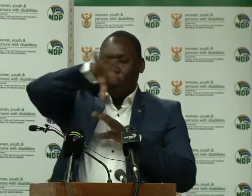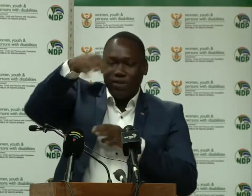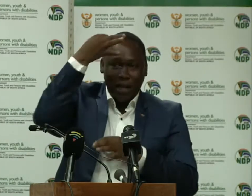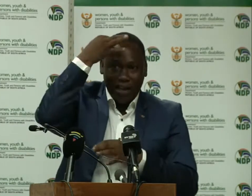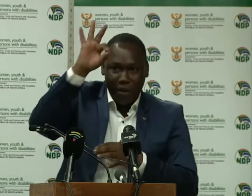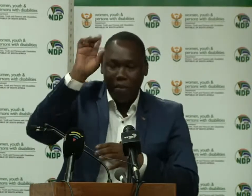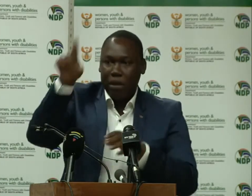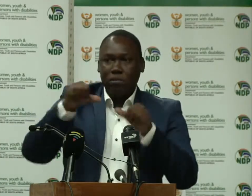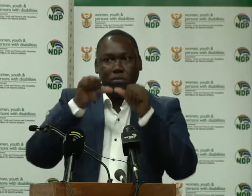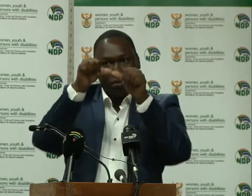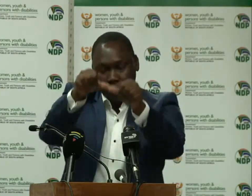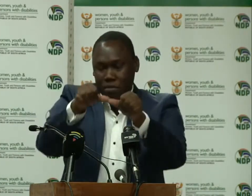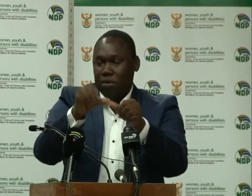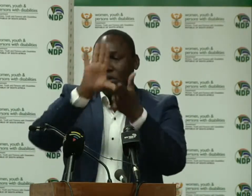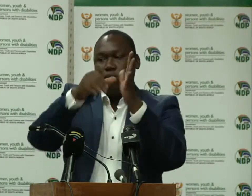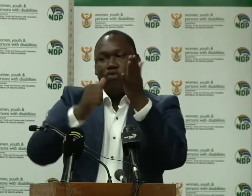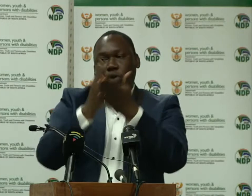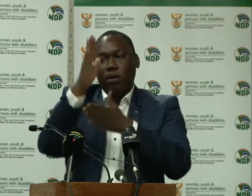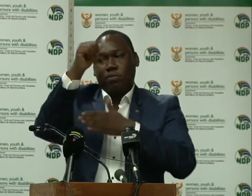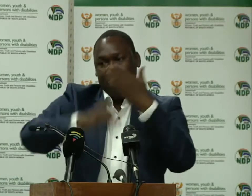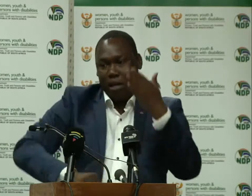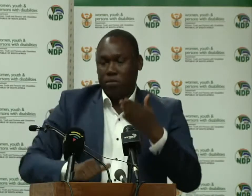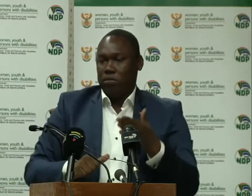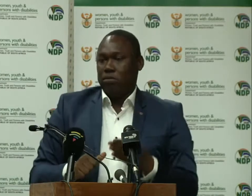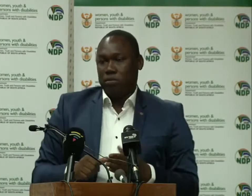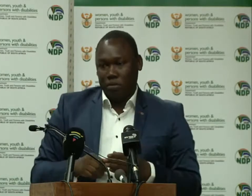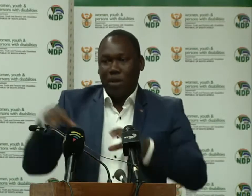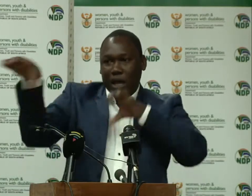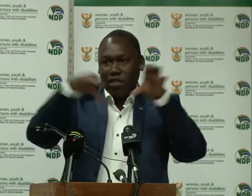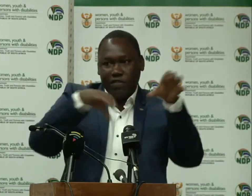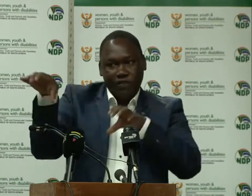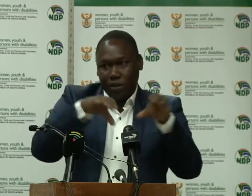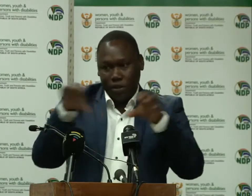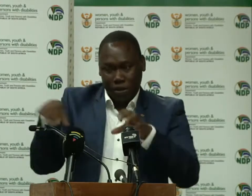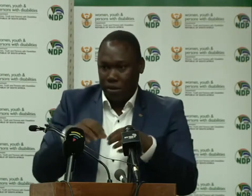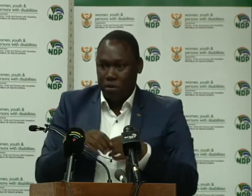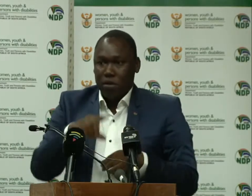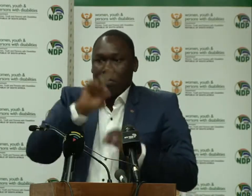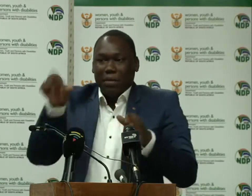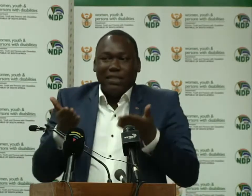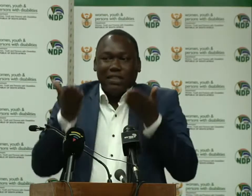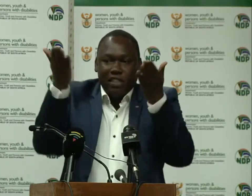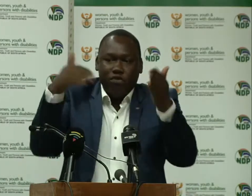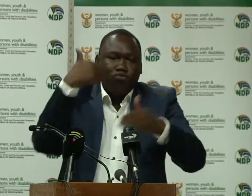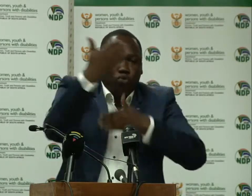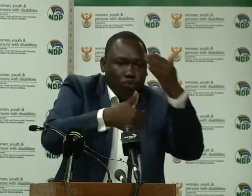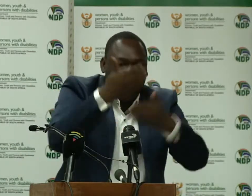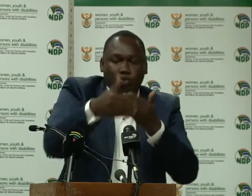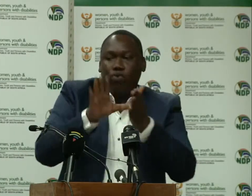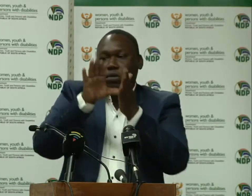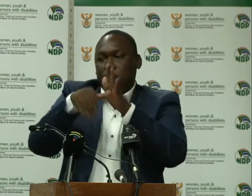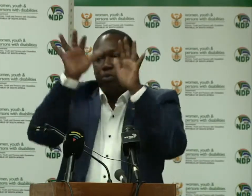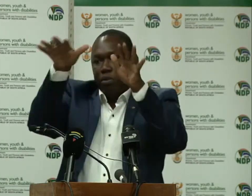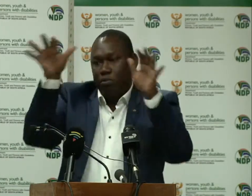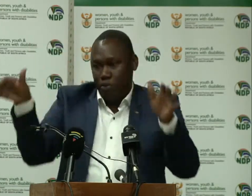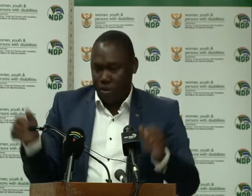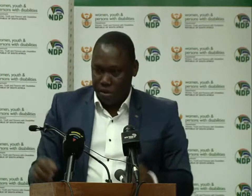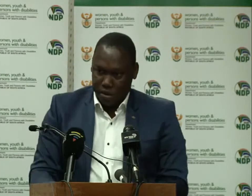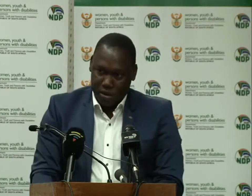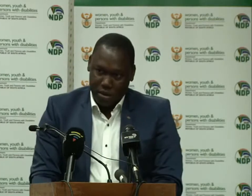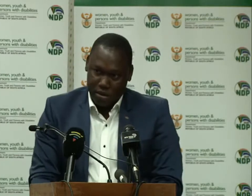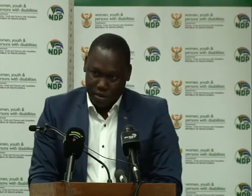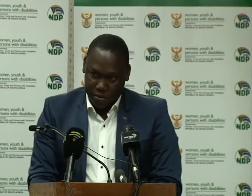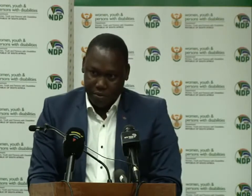South African municipalities, departments, they must make sure that they continue to enforce the rights of disabled